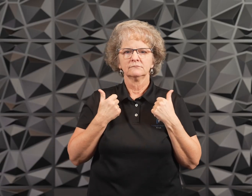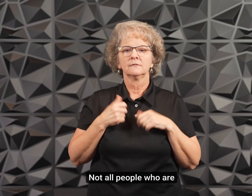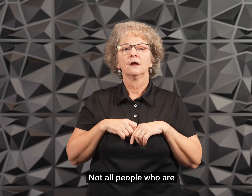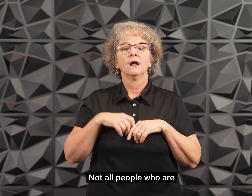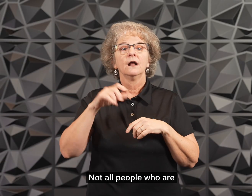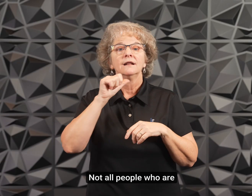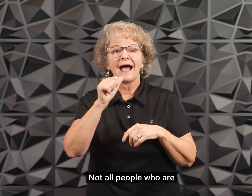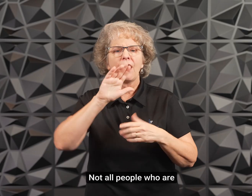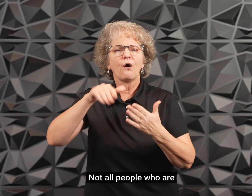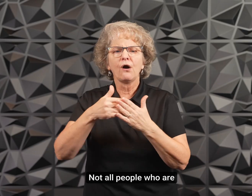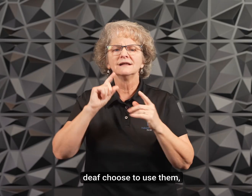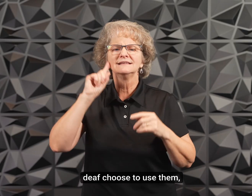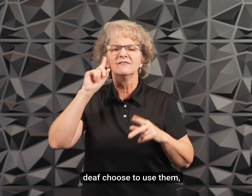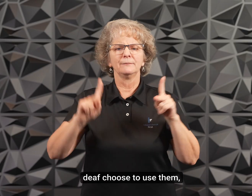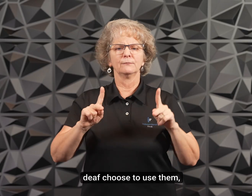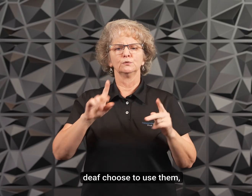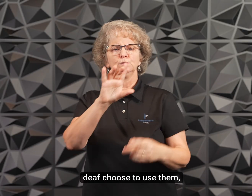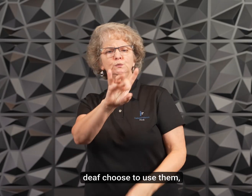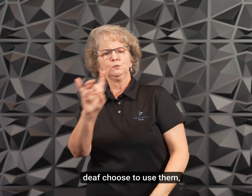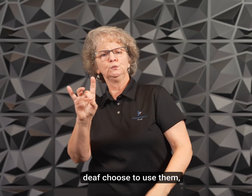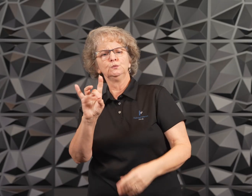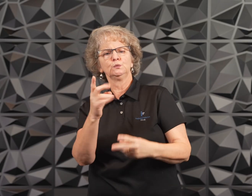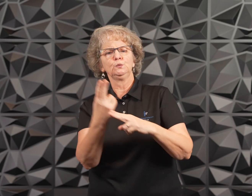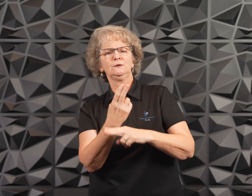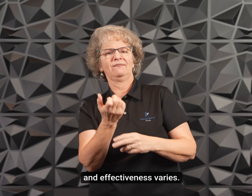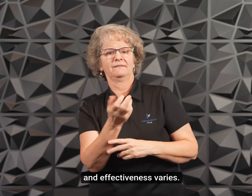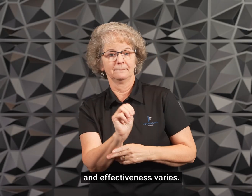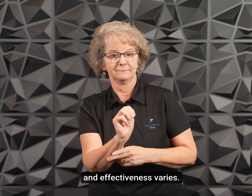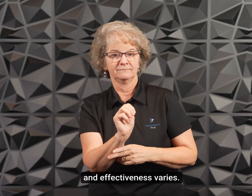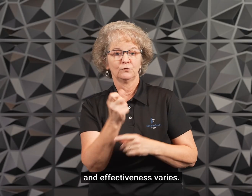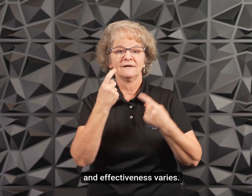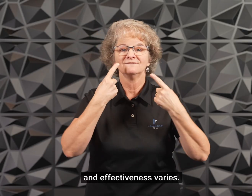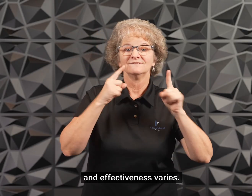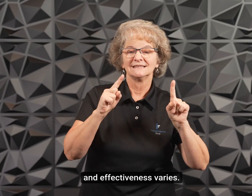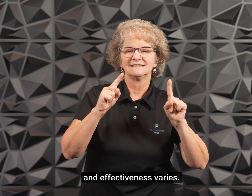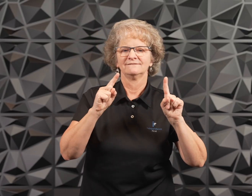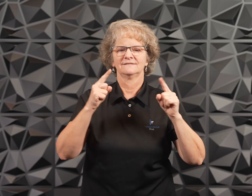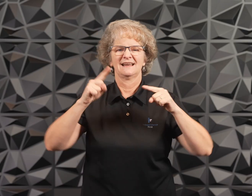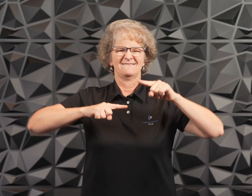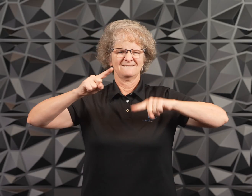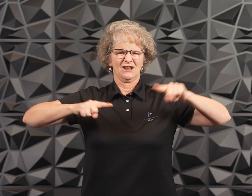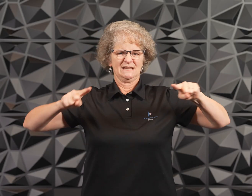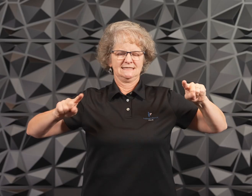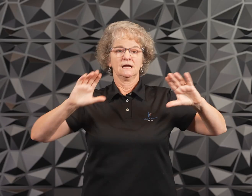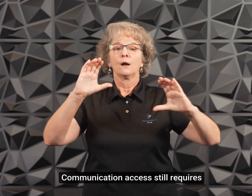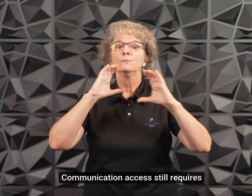Not all people who are deaf choose to use them, and effectiveness varies.